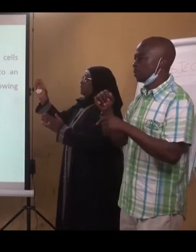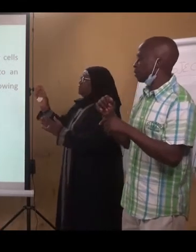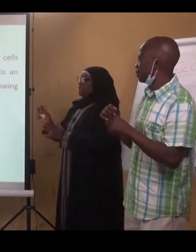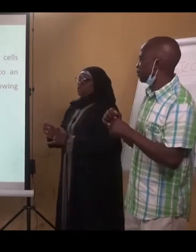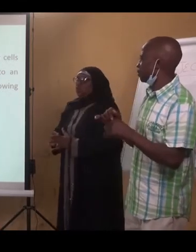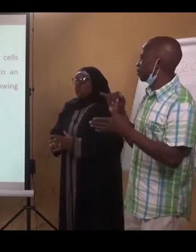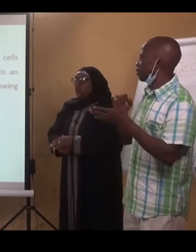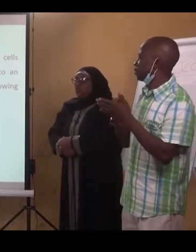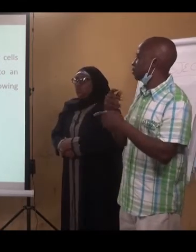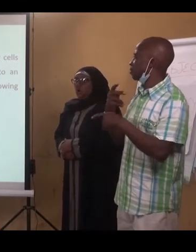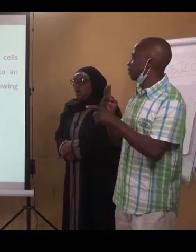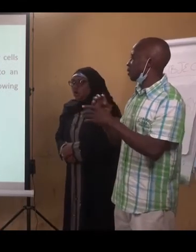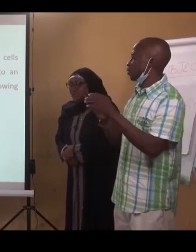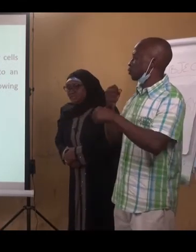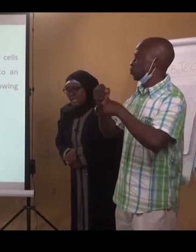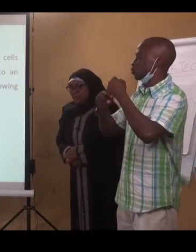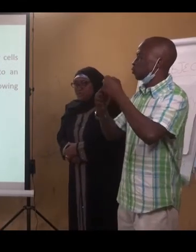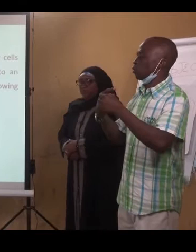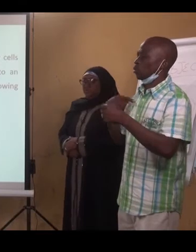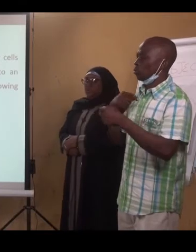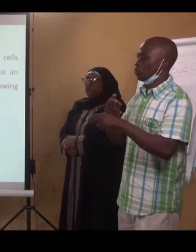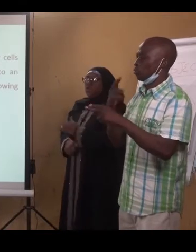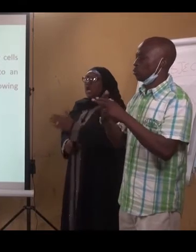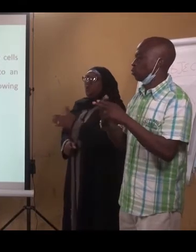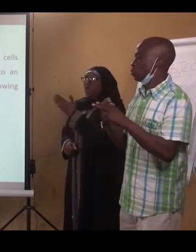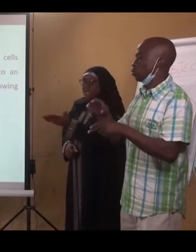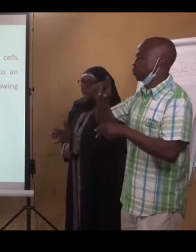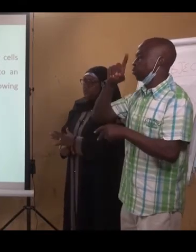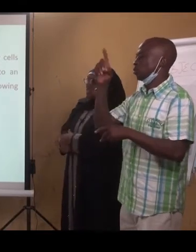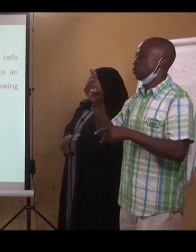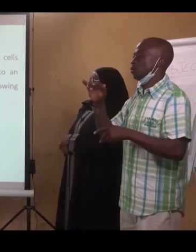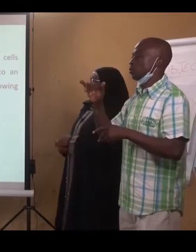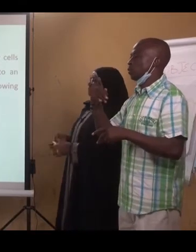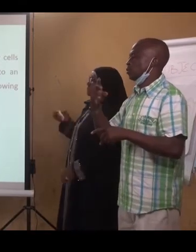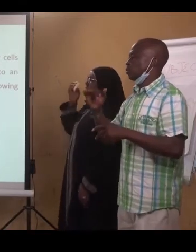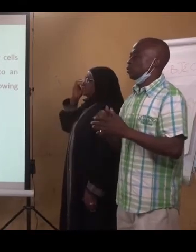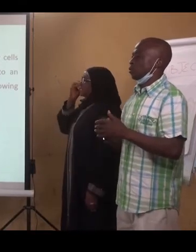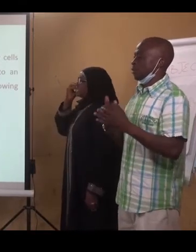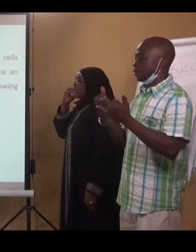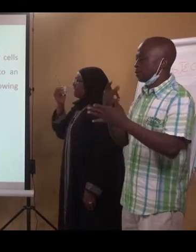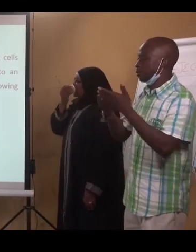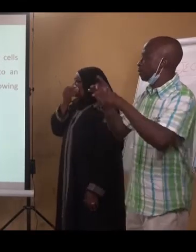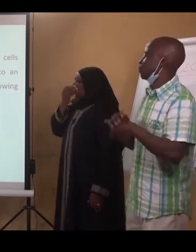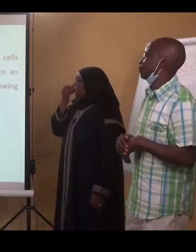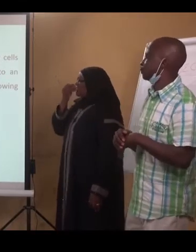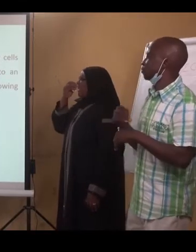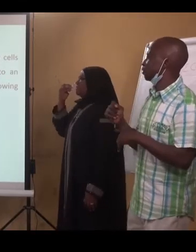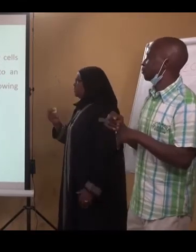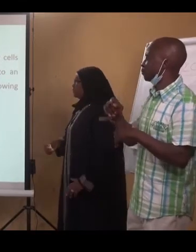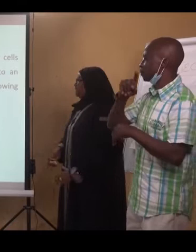a structure which we call zygote. So now what happens to the zygote? The zygote divides by mitosis to